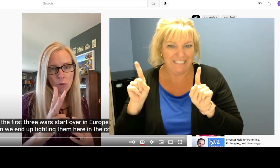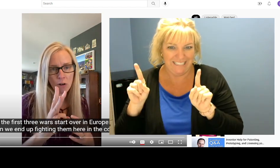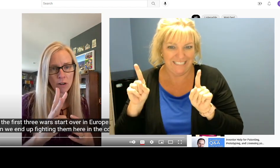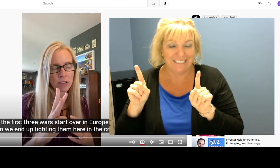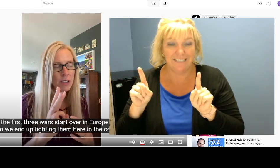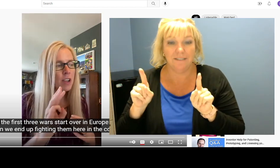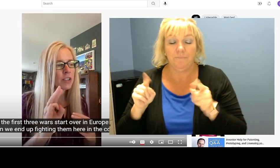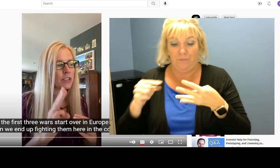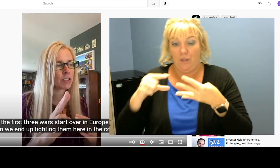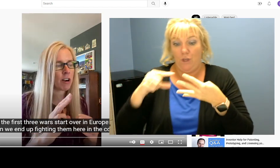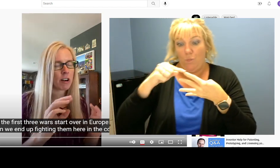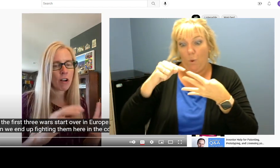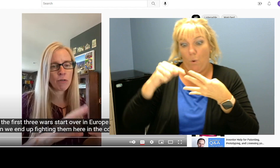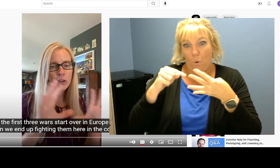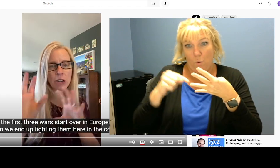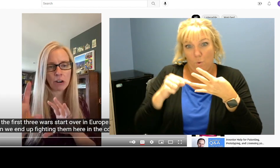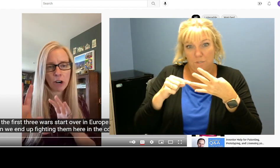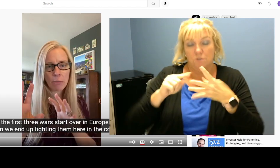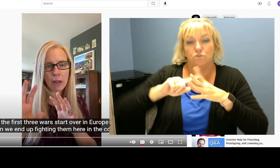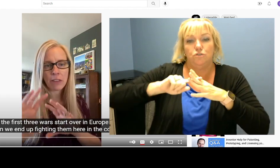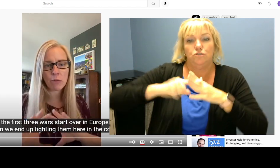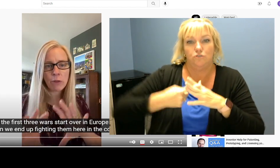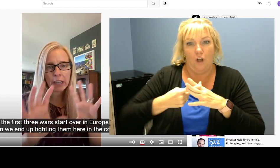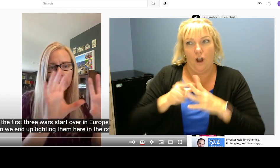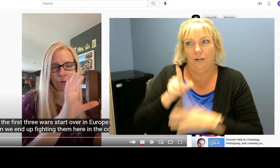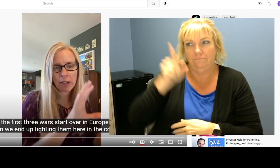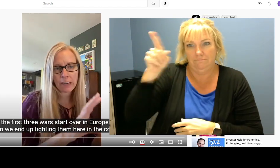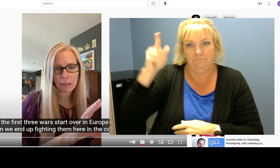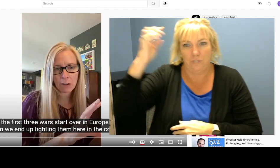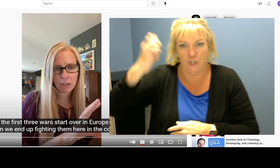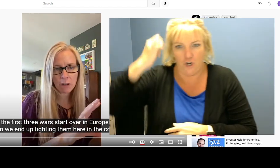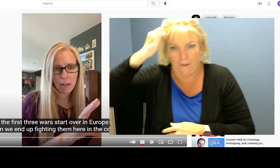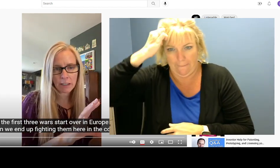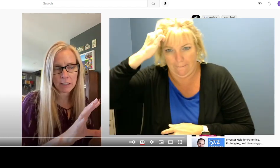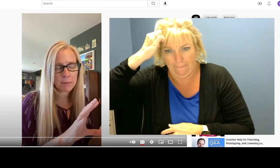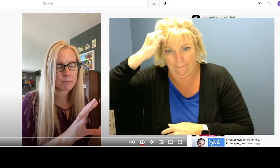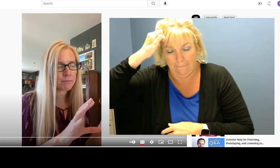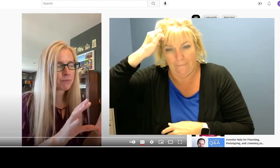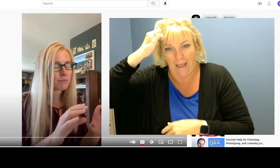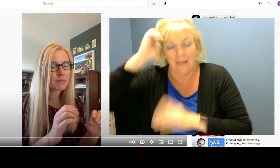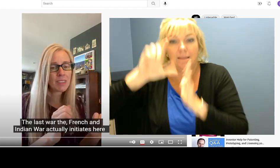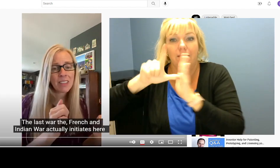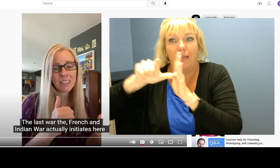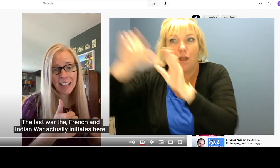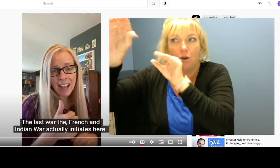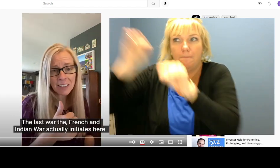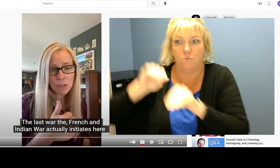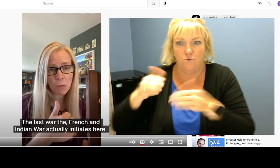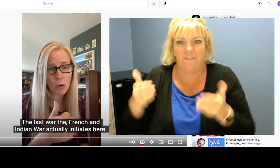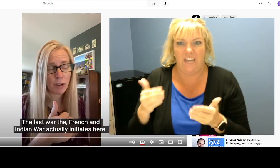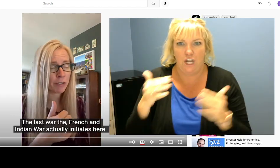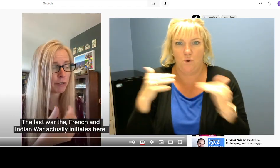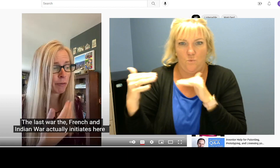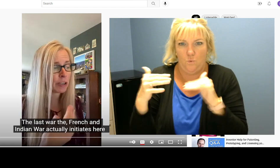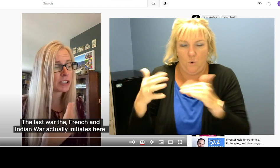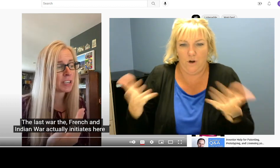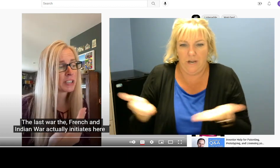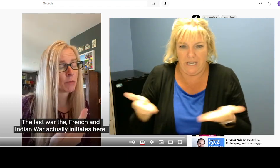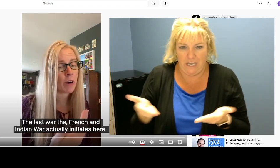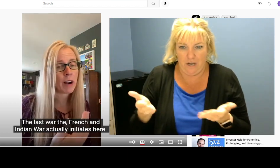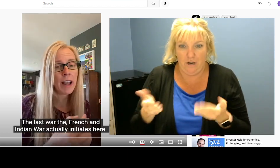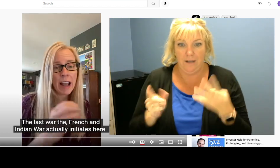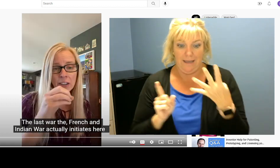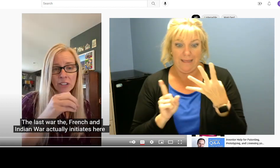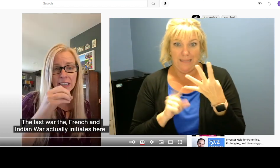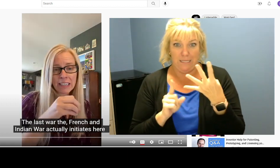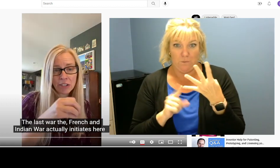3 wars start over in Europe, and then we end up fighting them here in the colonies. The last war, the French and Indian